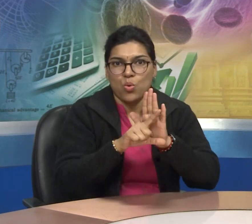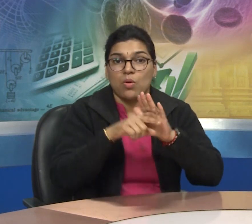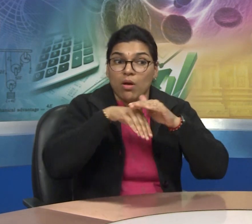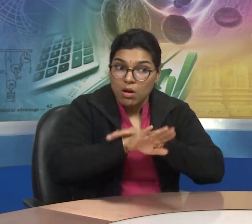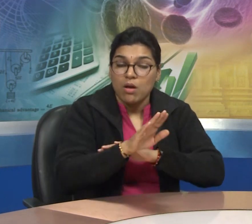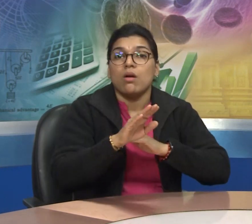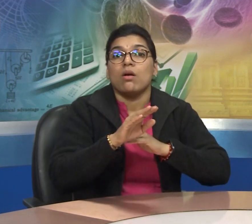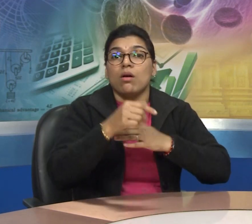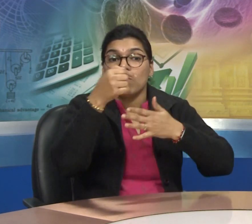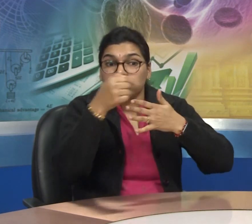in the year